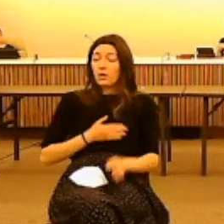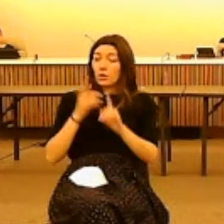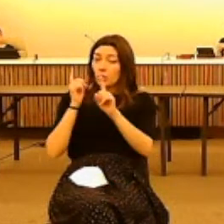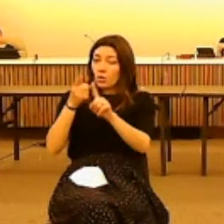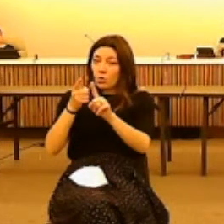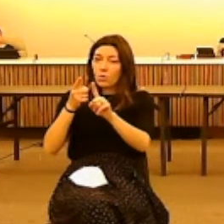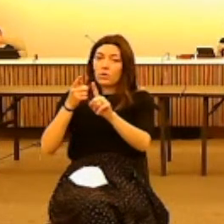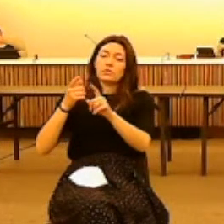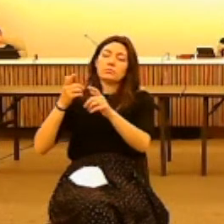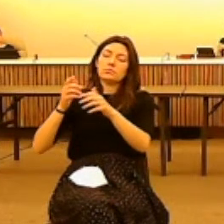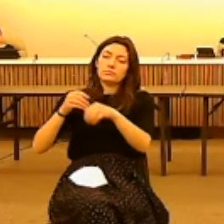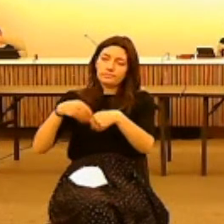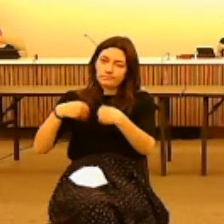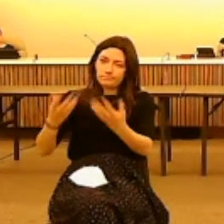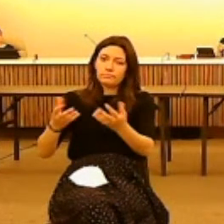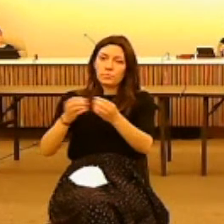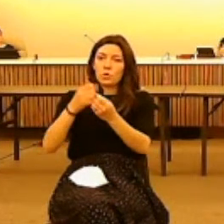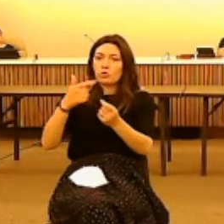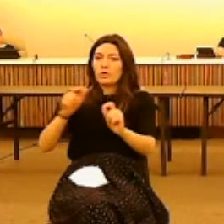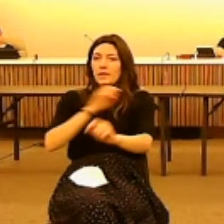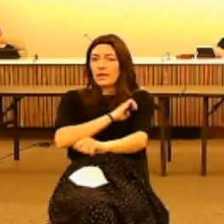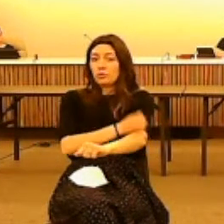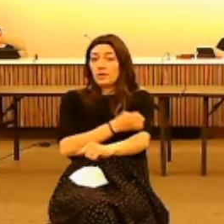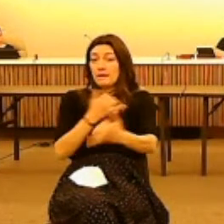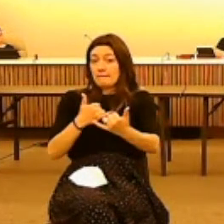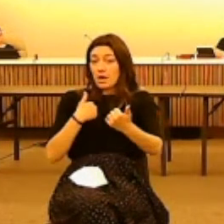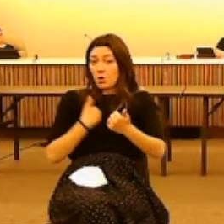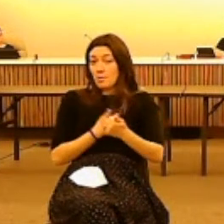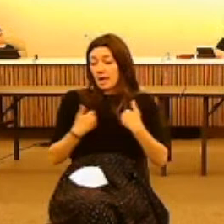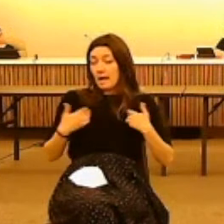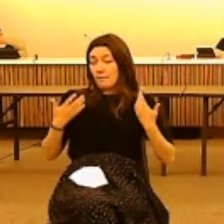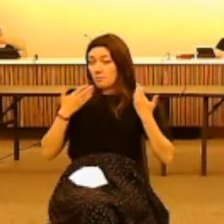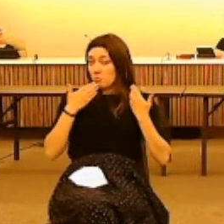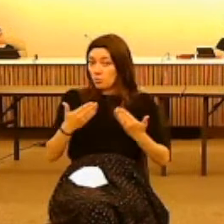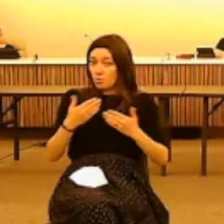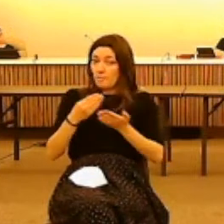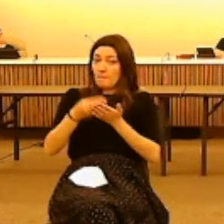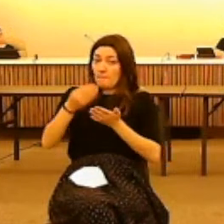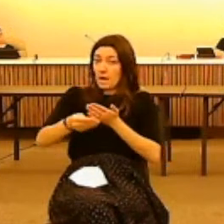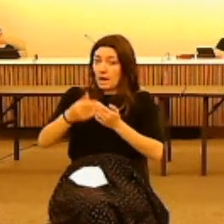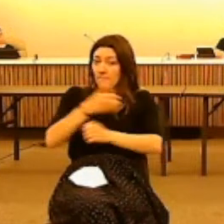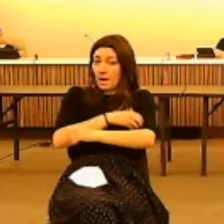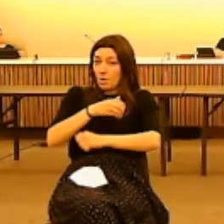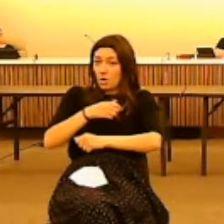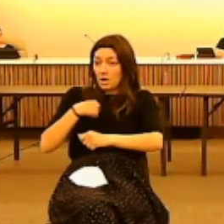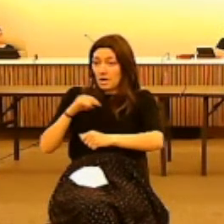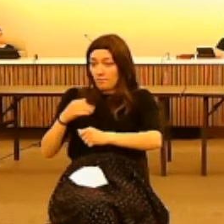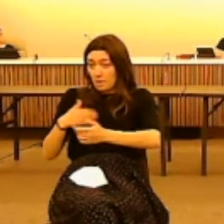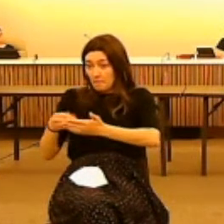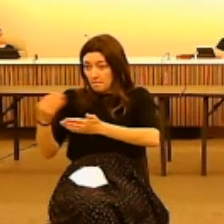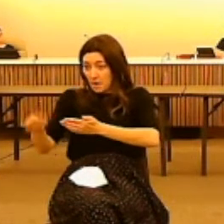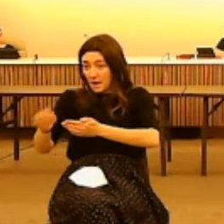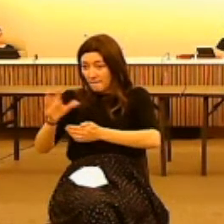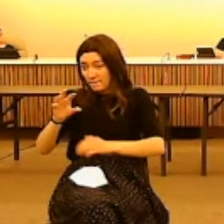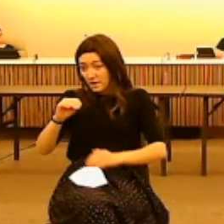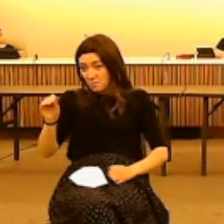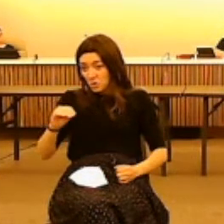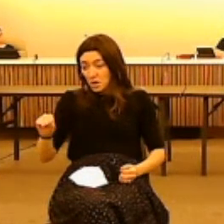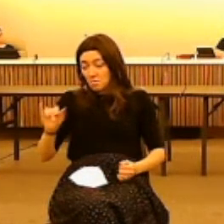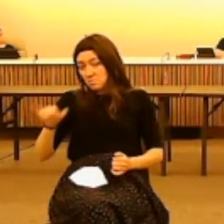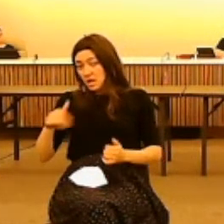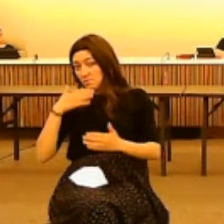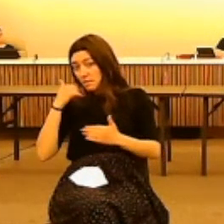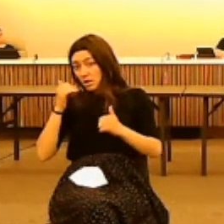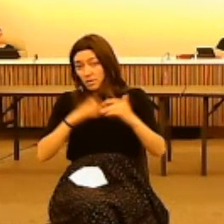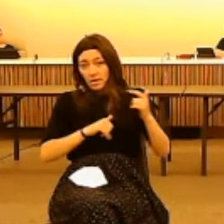green energy, and with this large a buying power, we might be able to get green energy at the right cost. But even if we only got 50% green energy, that's better than